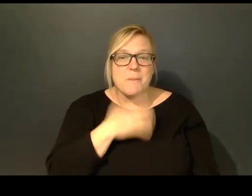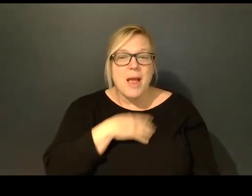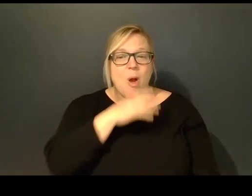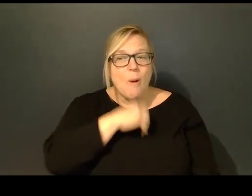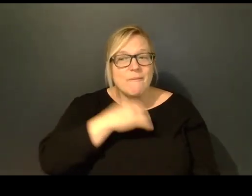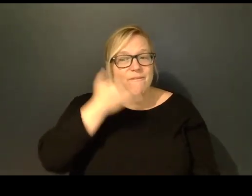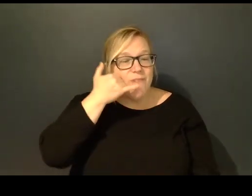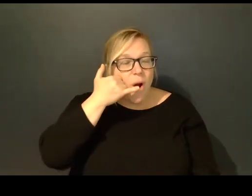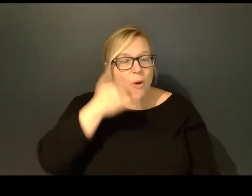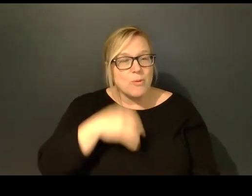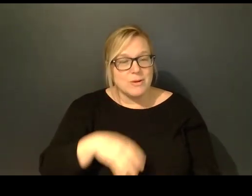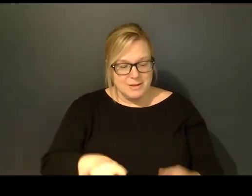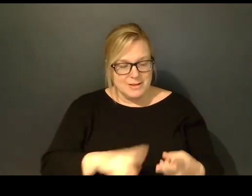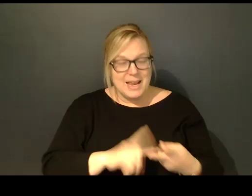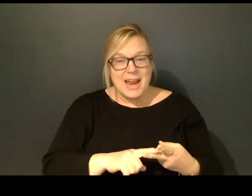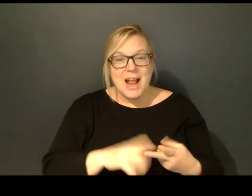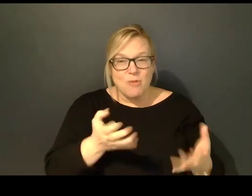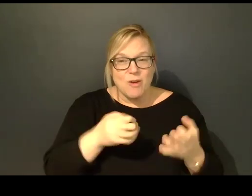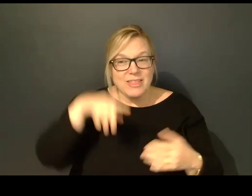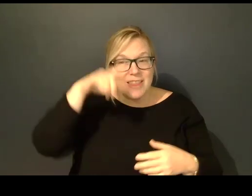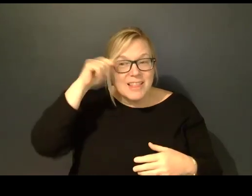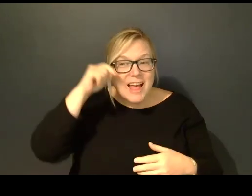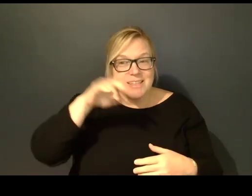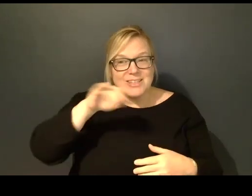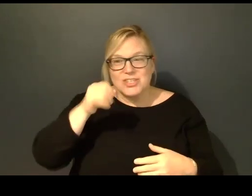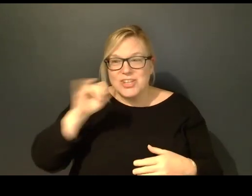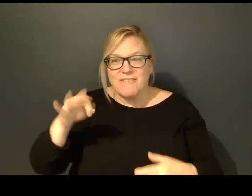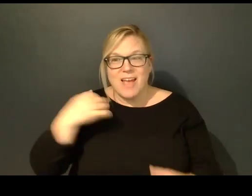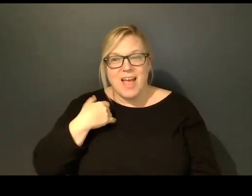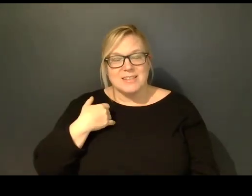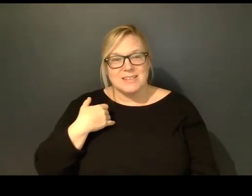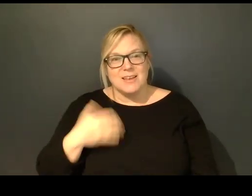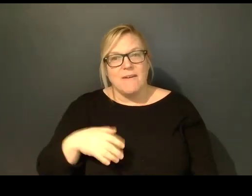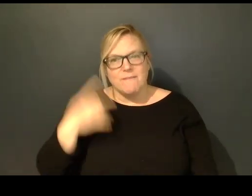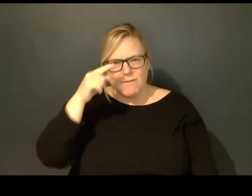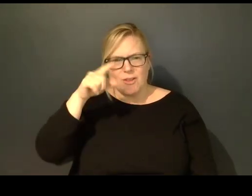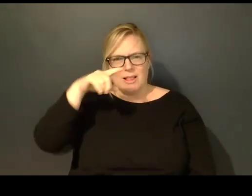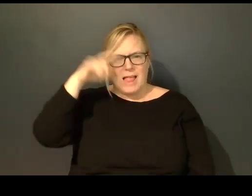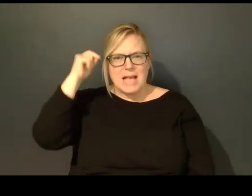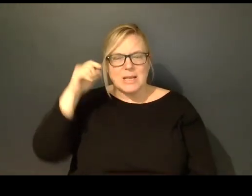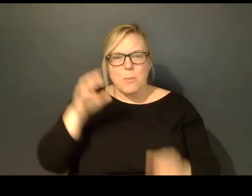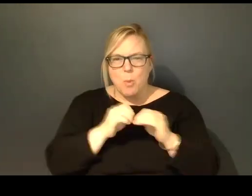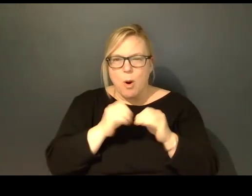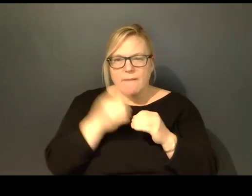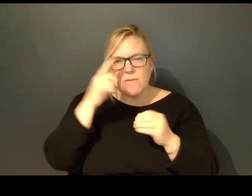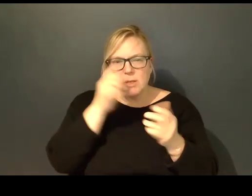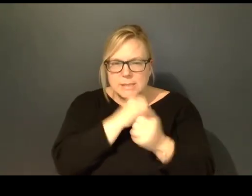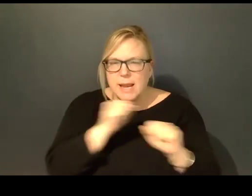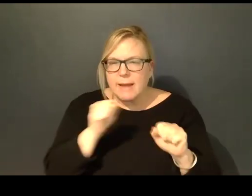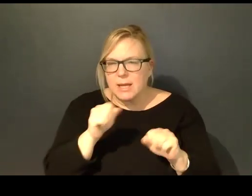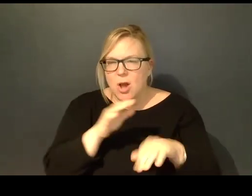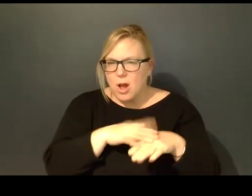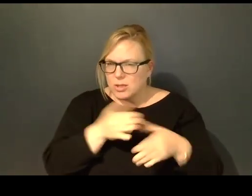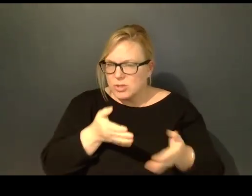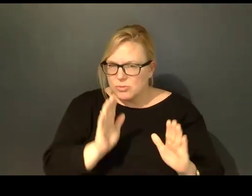those glasses Jeff has. That sounds pretty fun. Because and for the glasses, it would be more for safety on the streets, because right